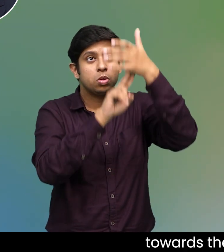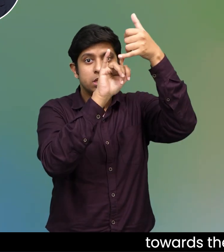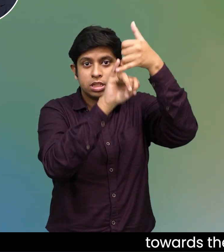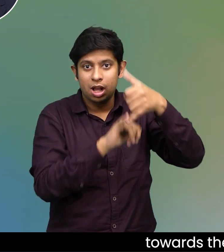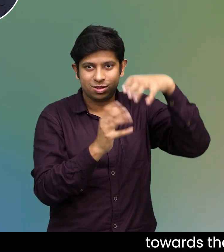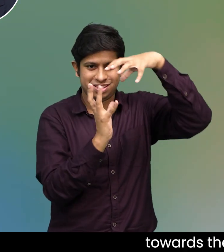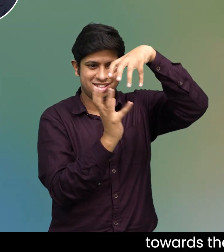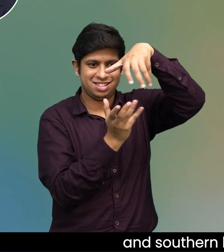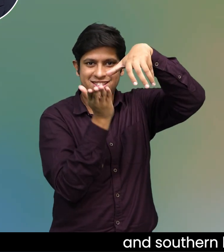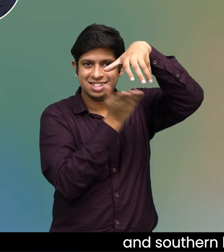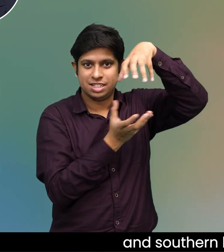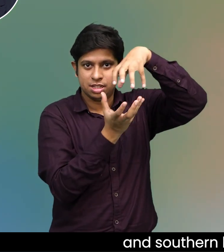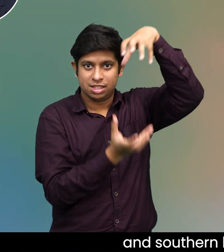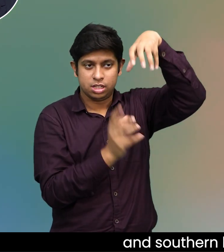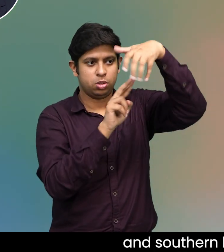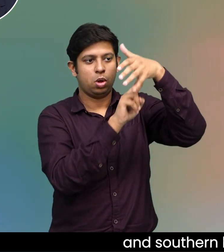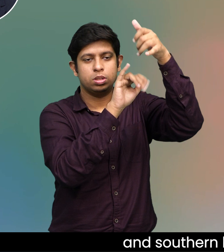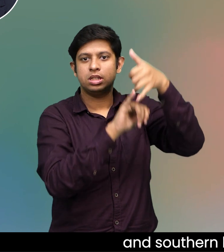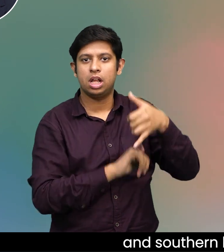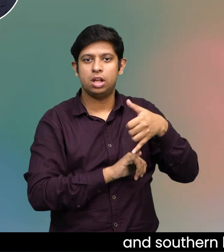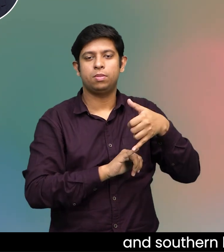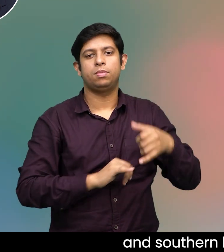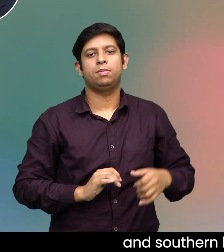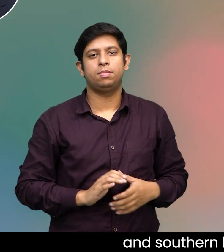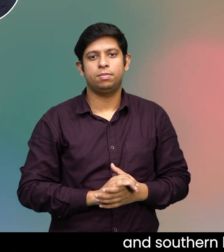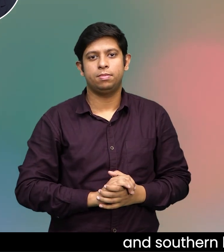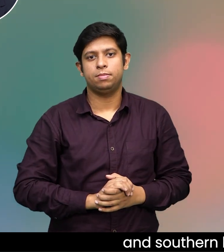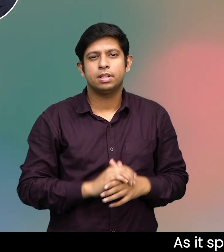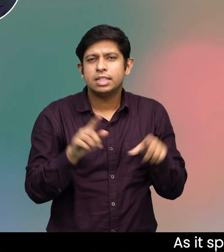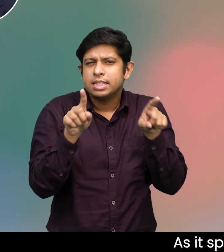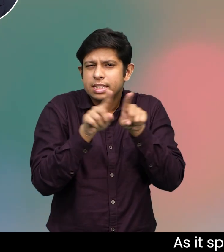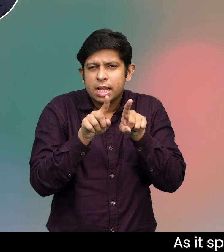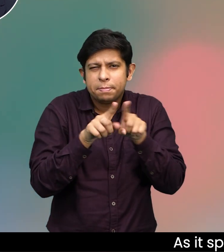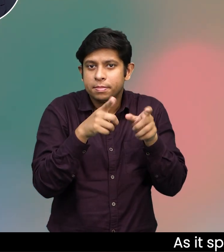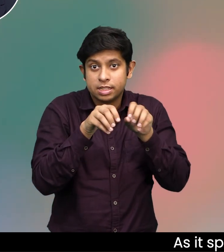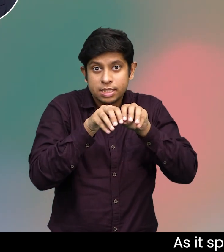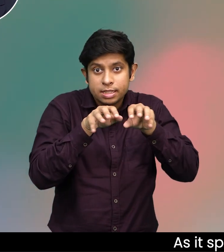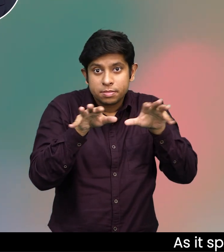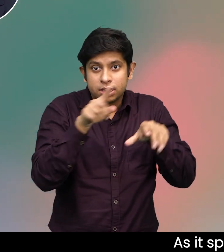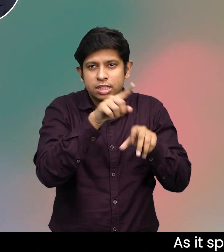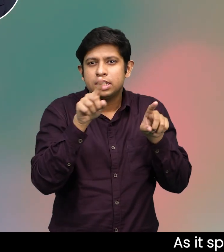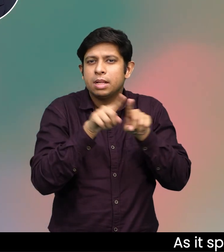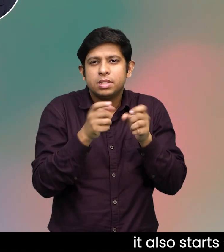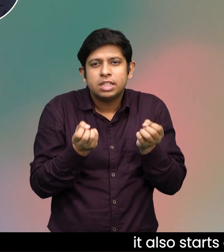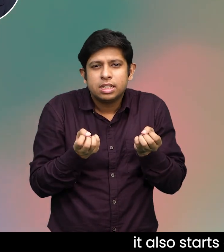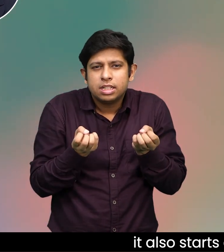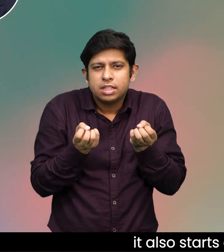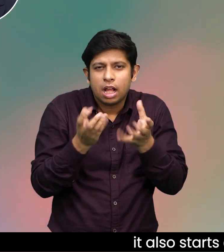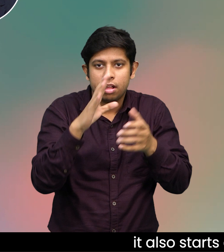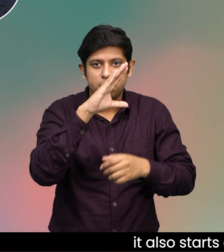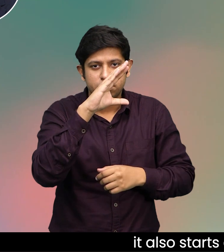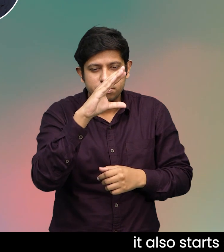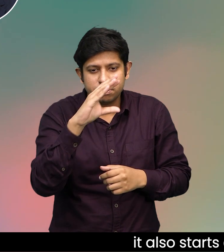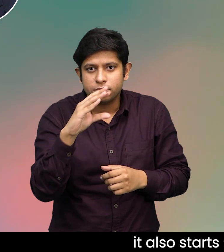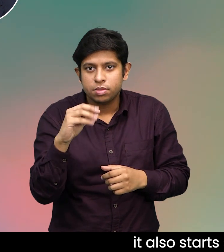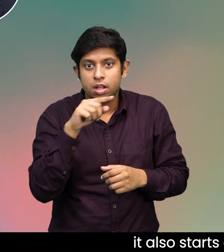towards the northern and southern hemispheres. As it spreads, it also